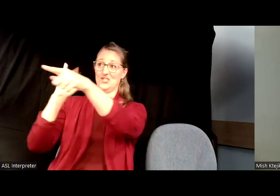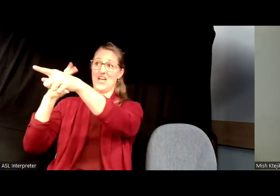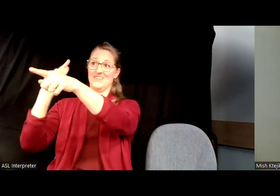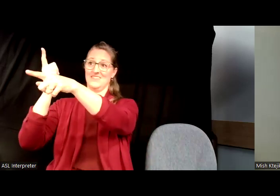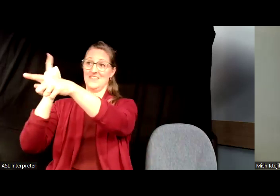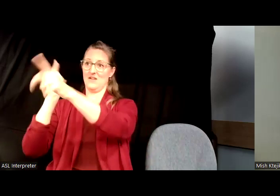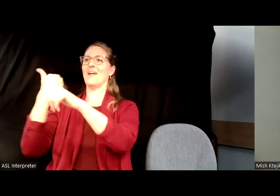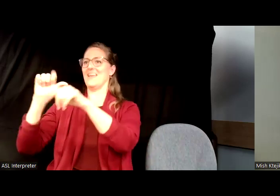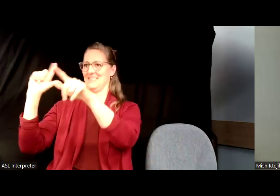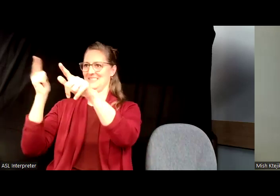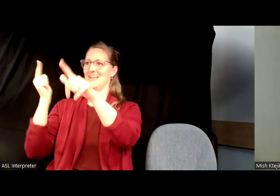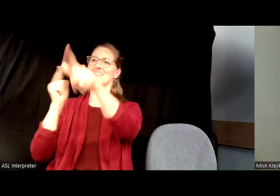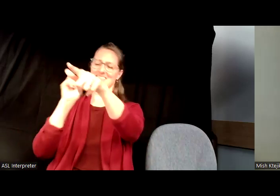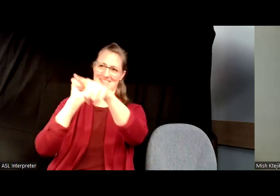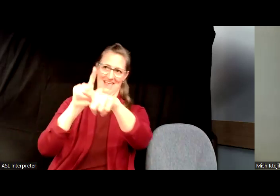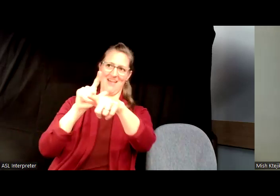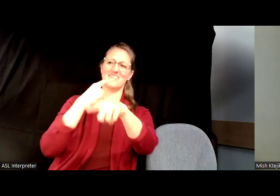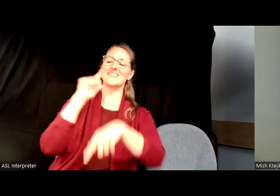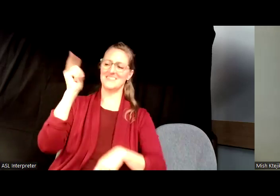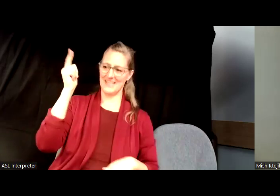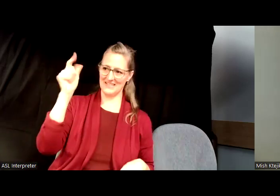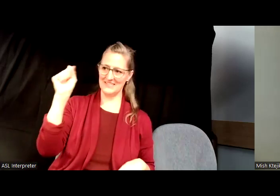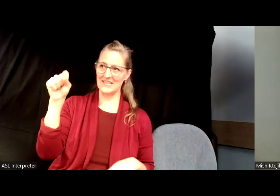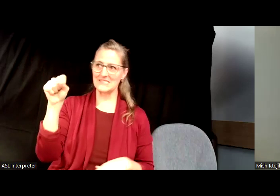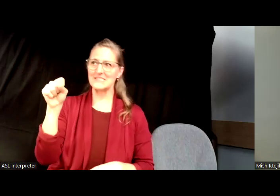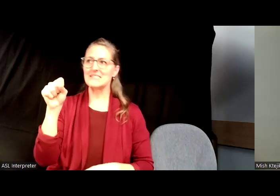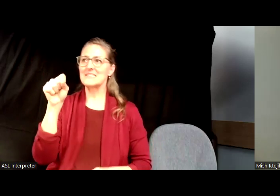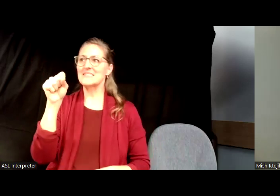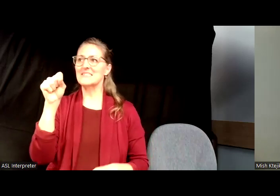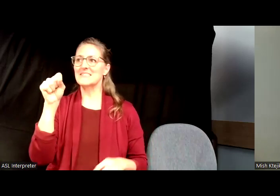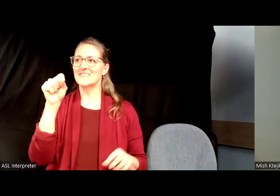seconds? I'll second it.